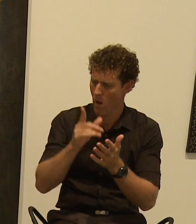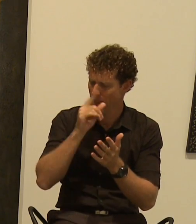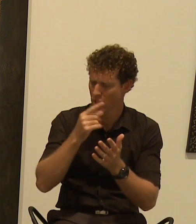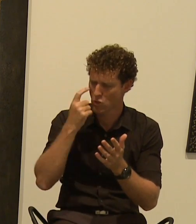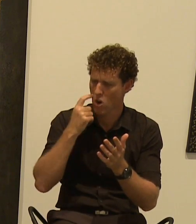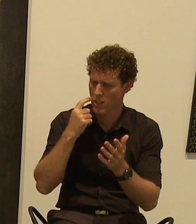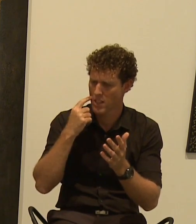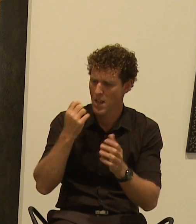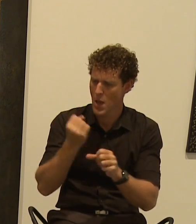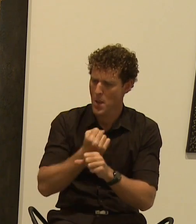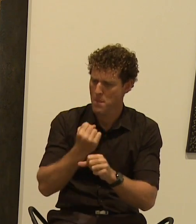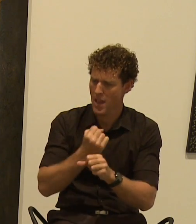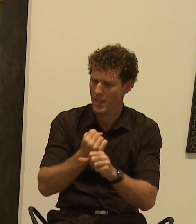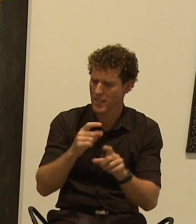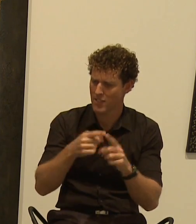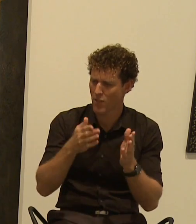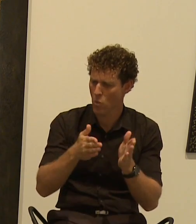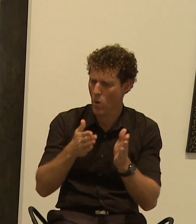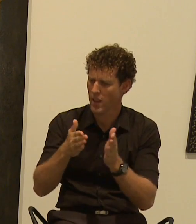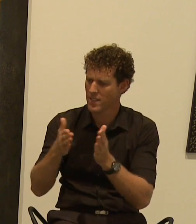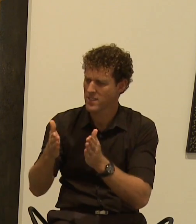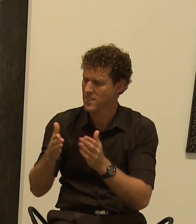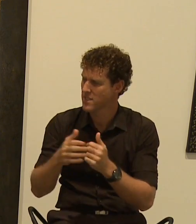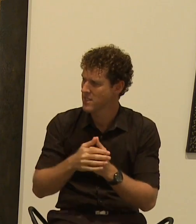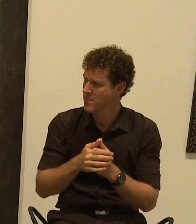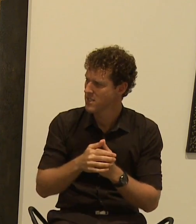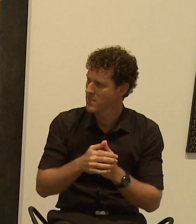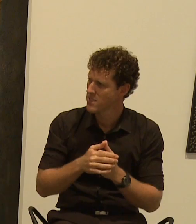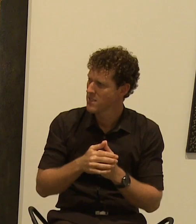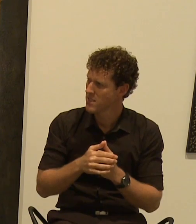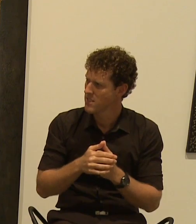solidifying ideas, and it was a way for